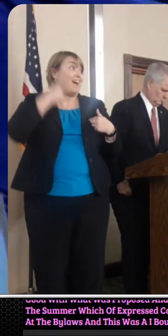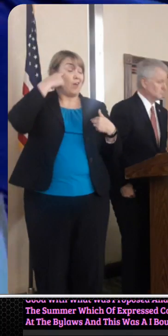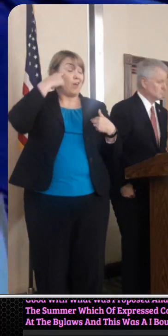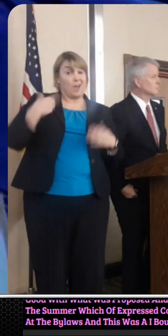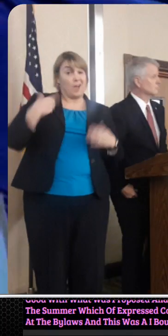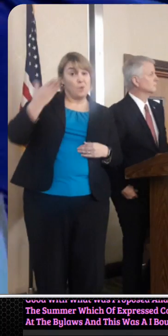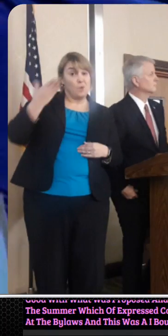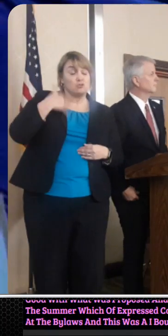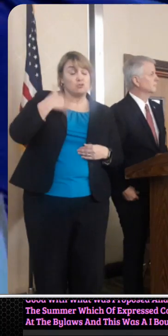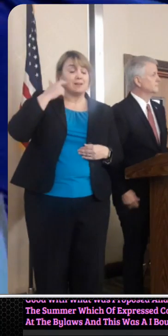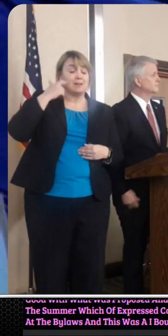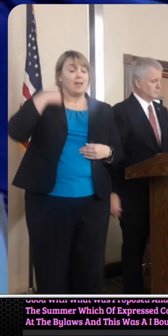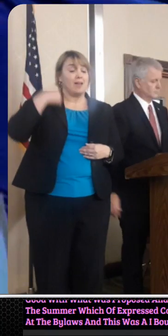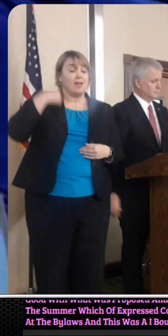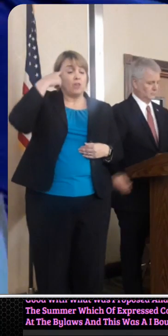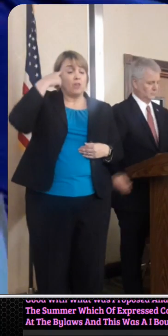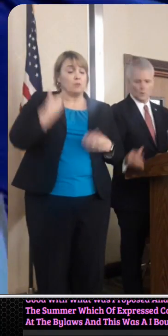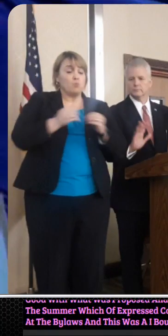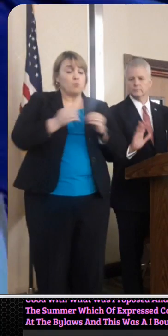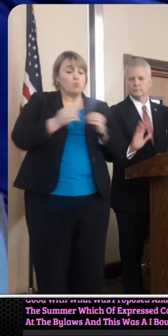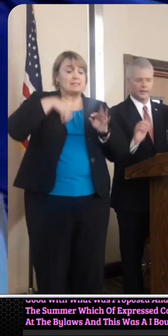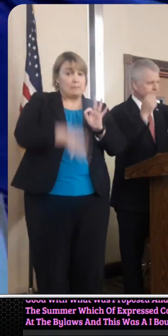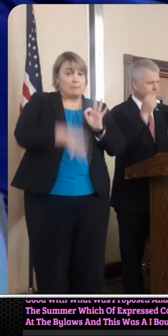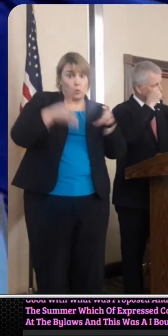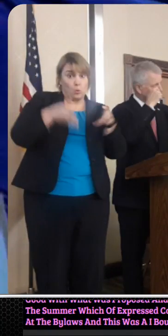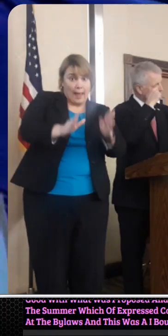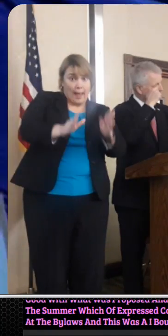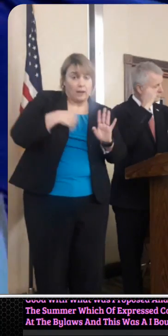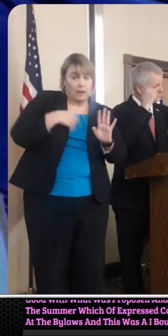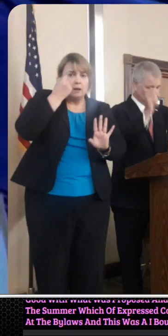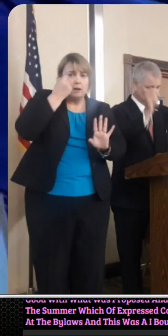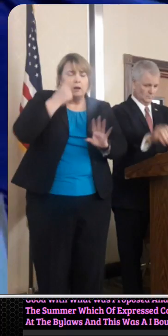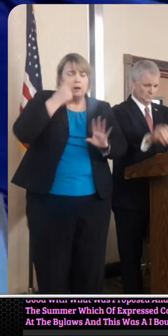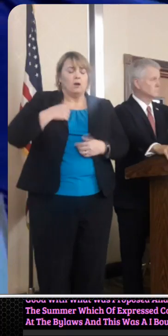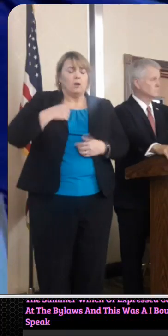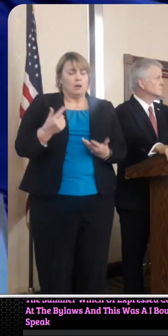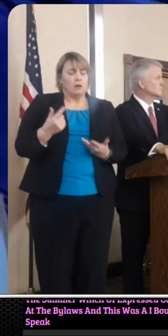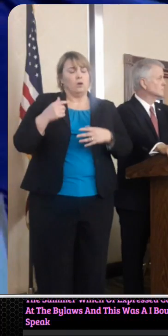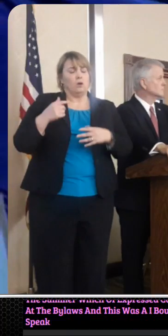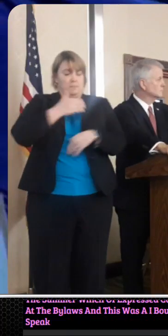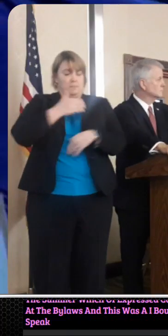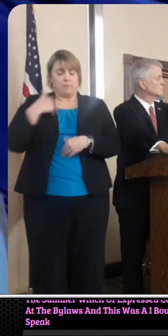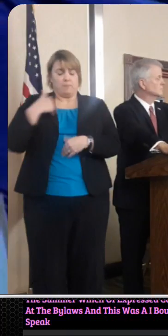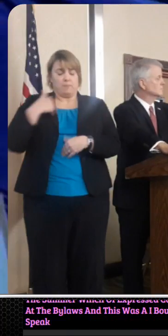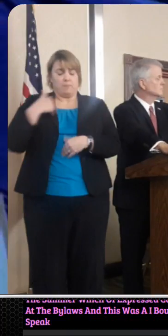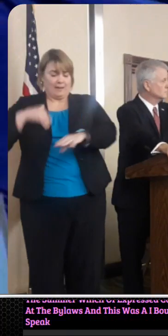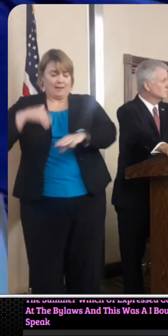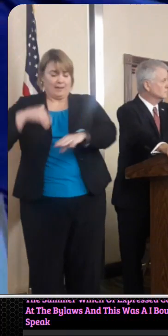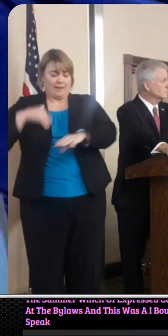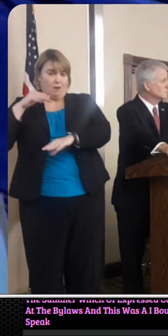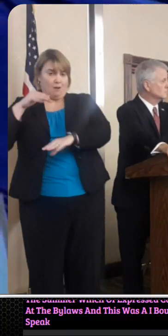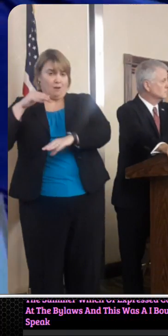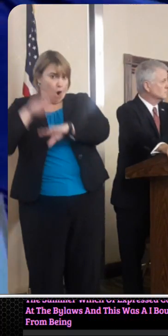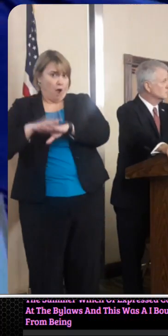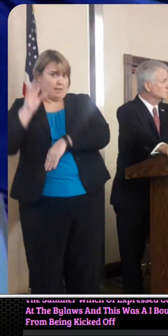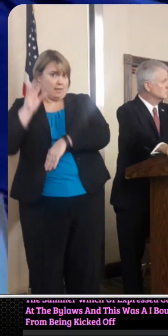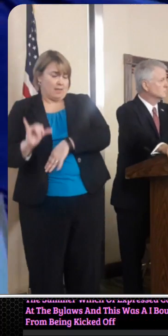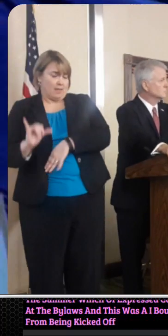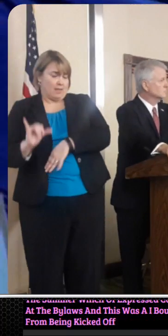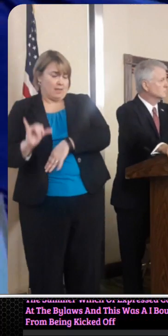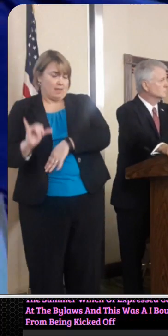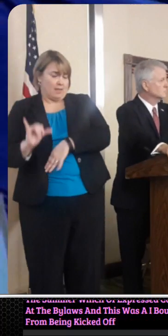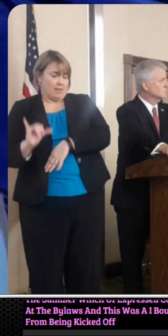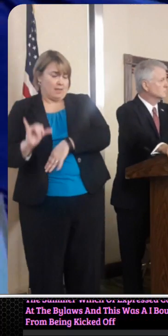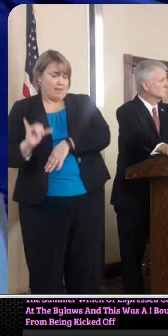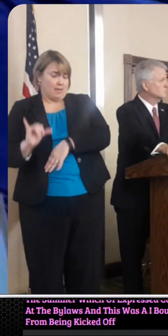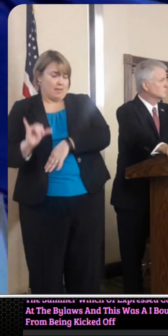keep, in particular, one of our members that is on the committee as we speak, on the proposed committee, from being kicked off.